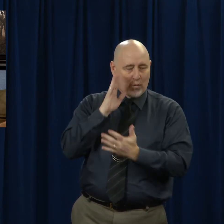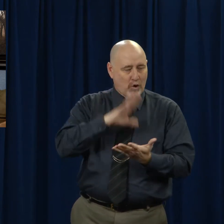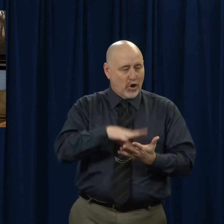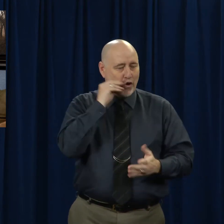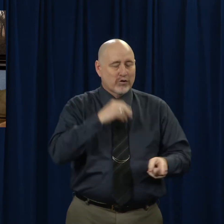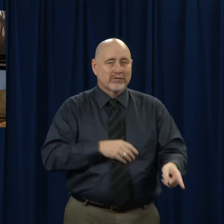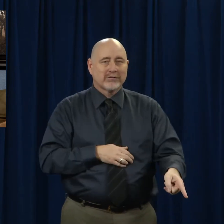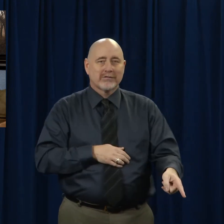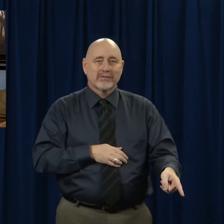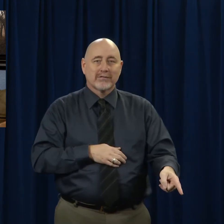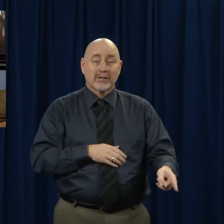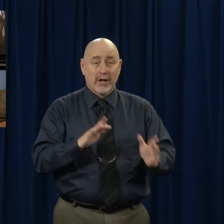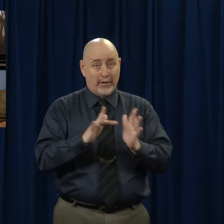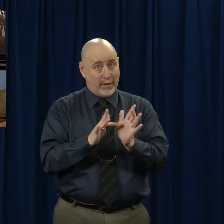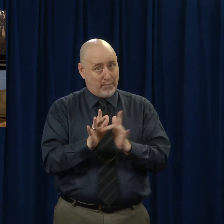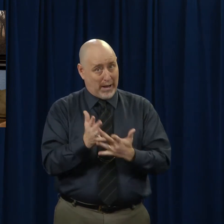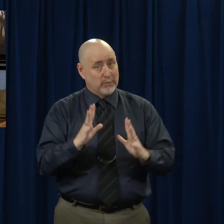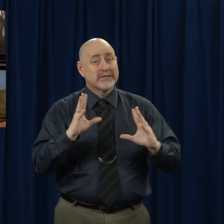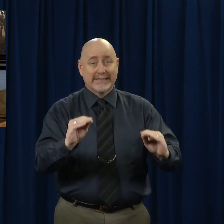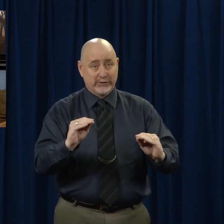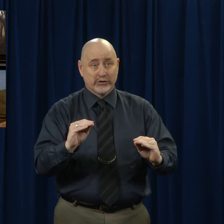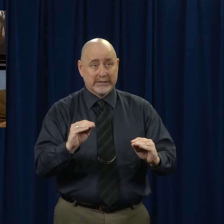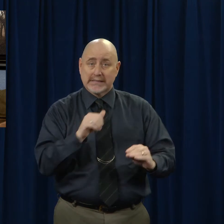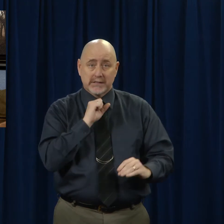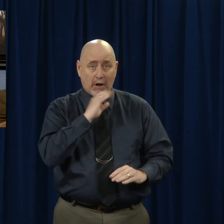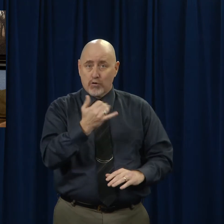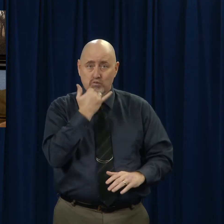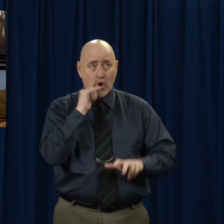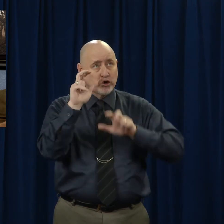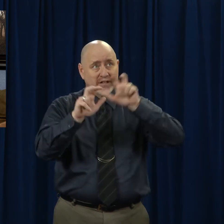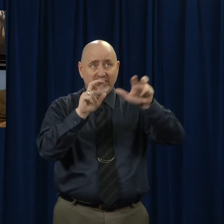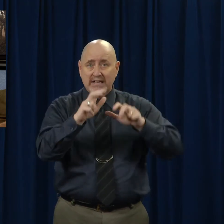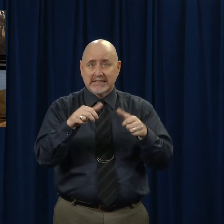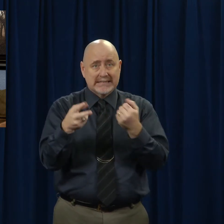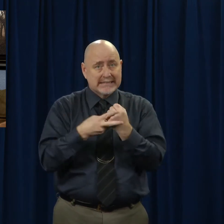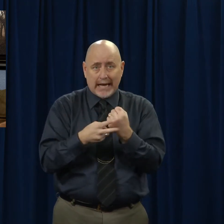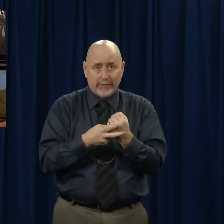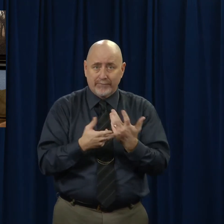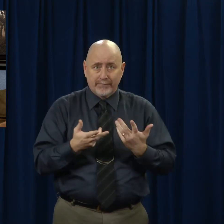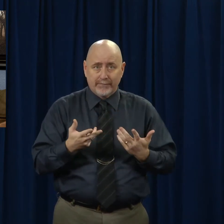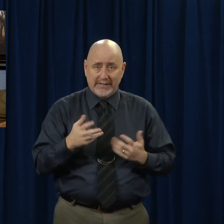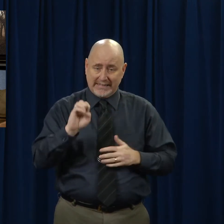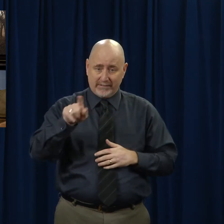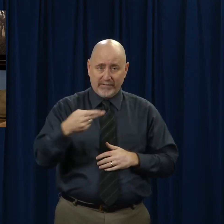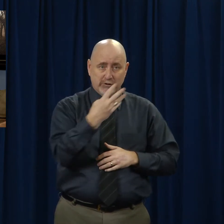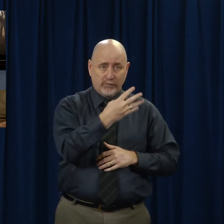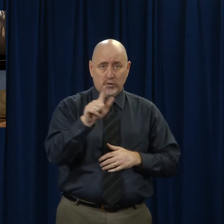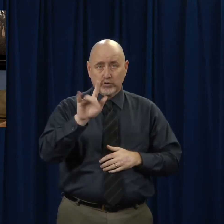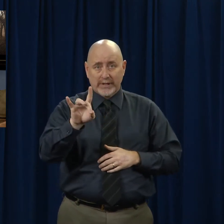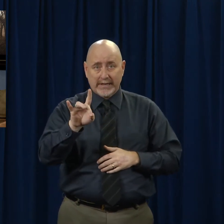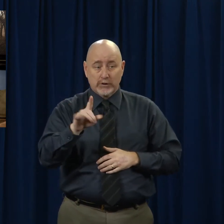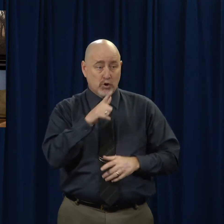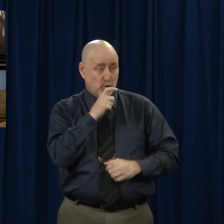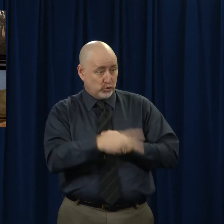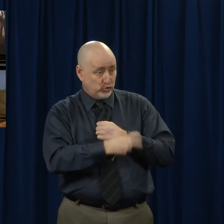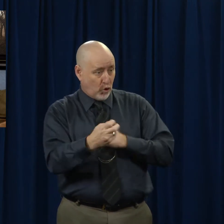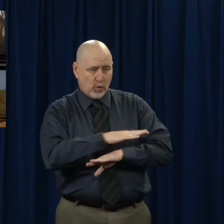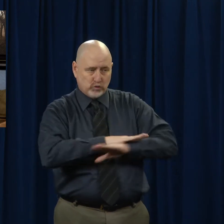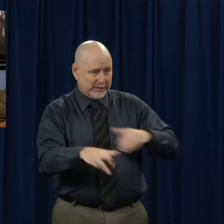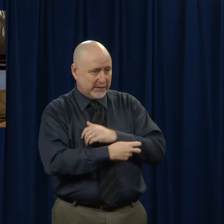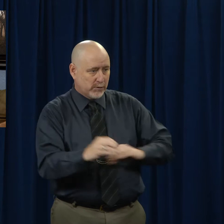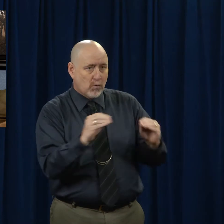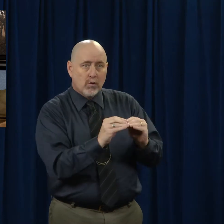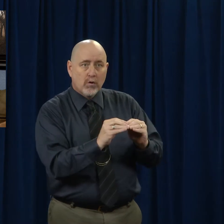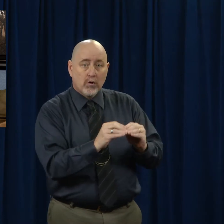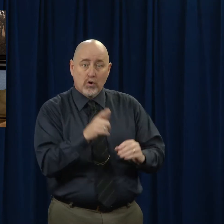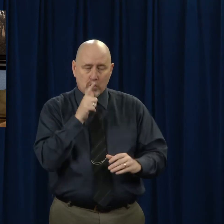money. And the Bible teaches it's not wrong to invest and save money. Ephesians 4:28 says, "Let him that stole